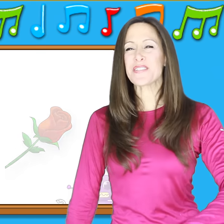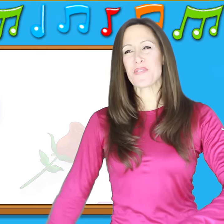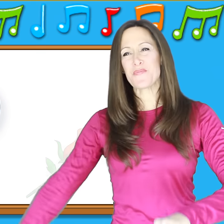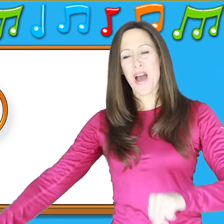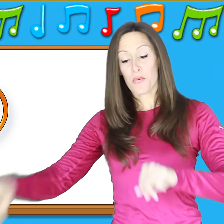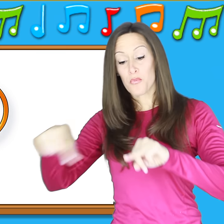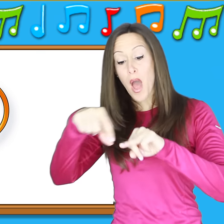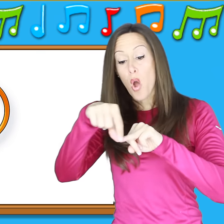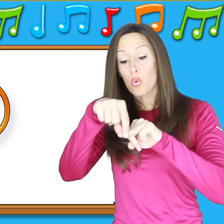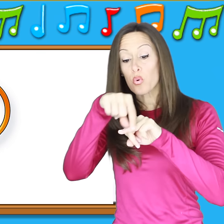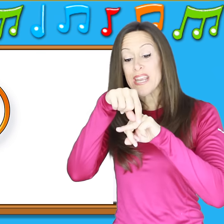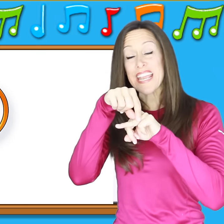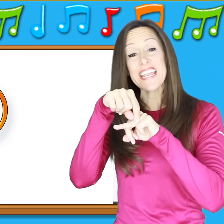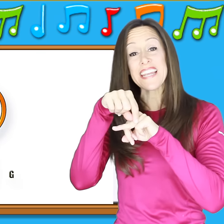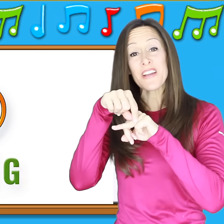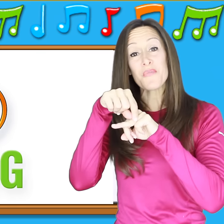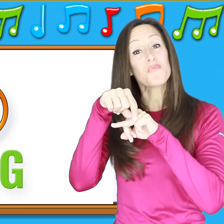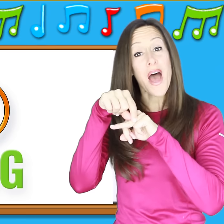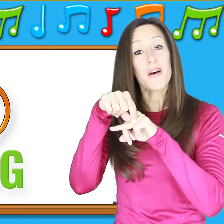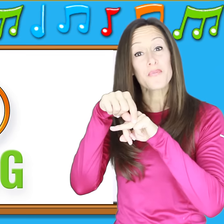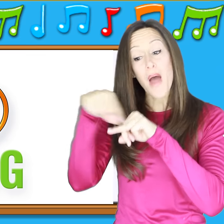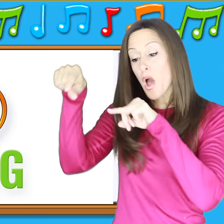for ring,